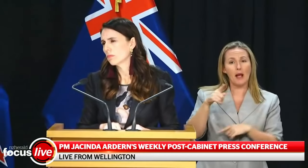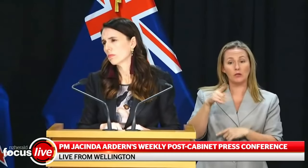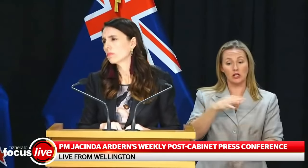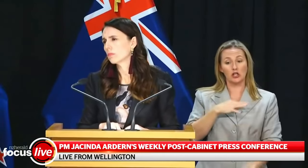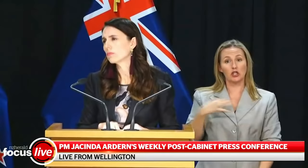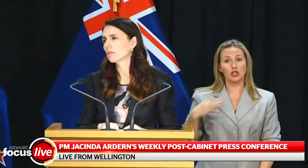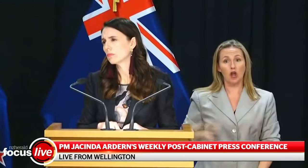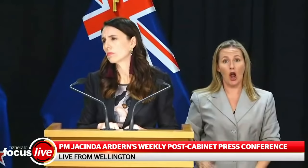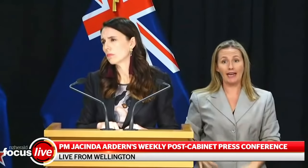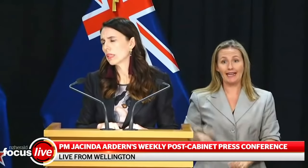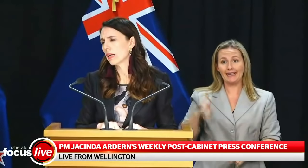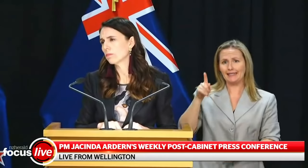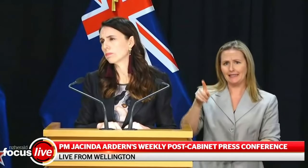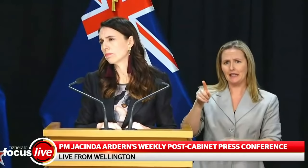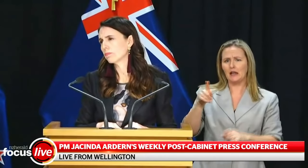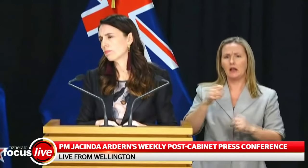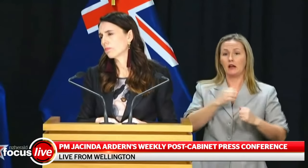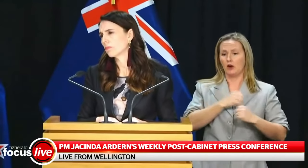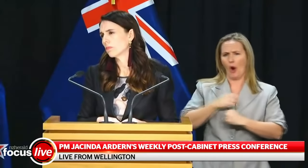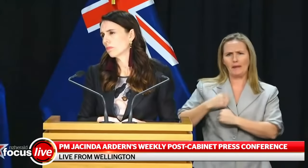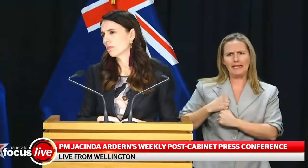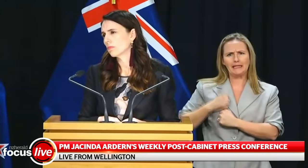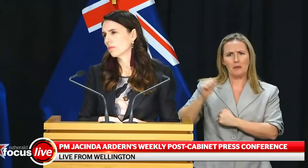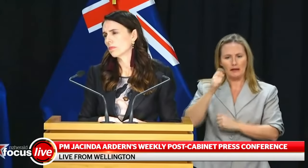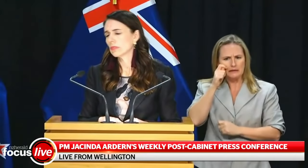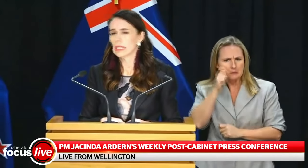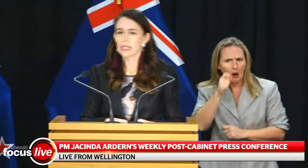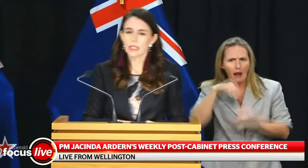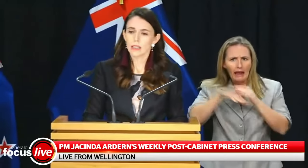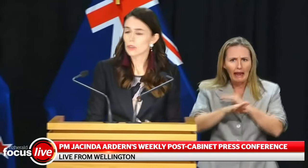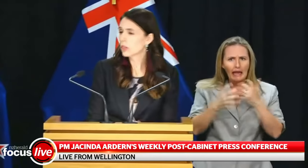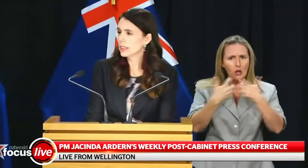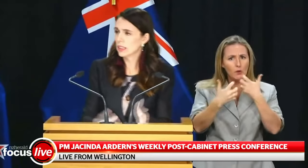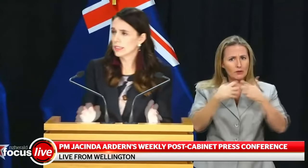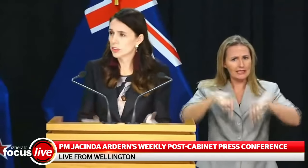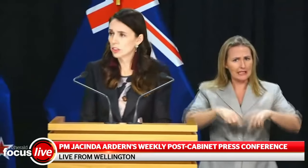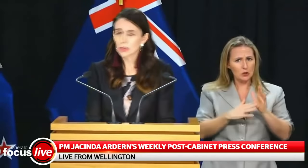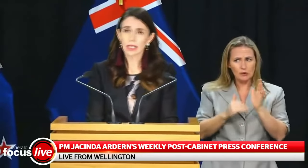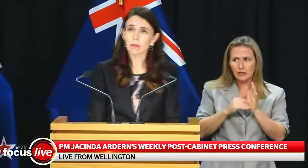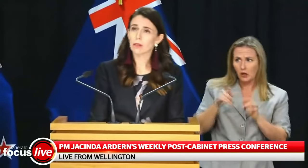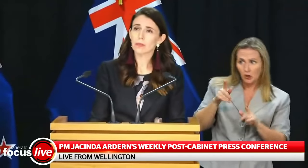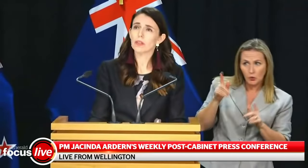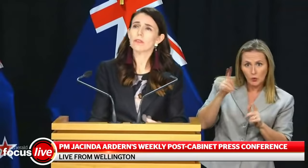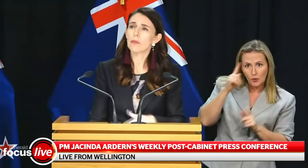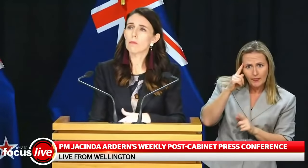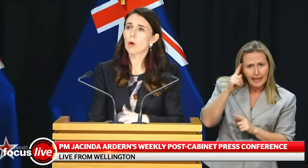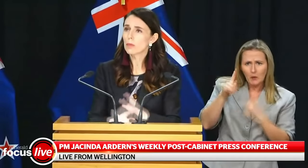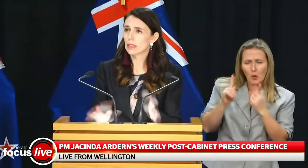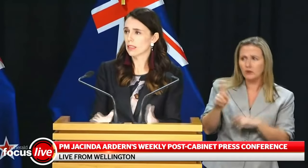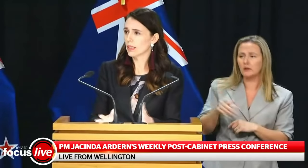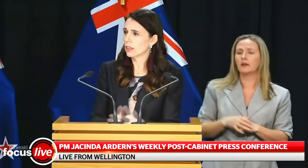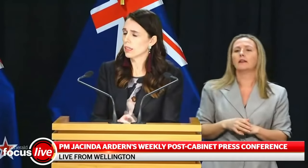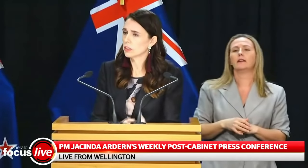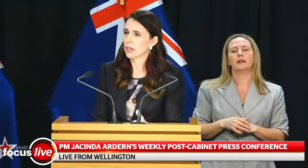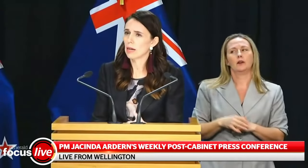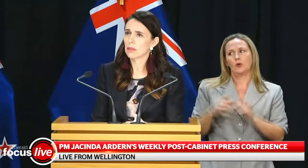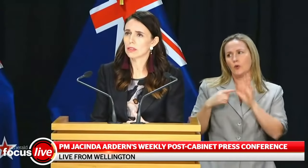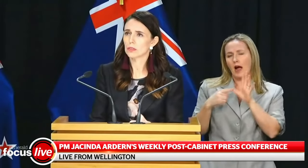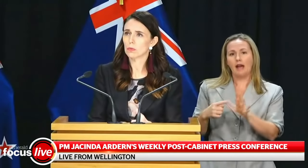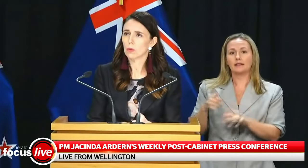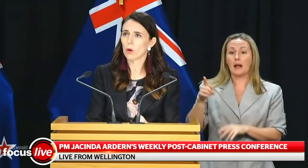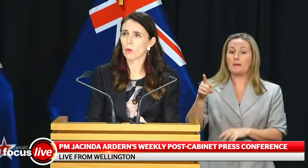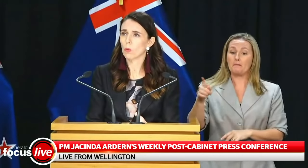infiltrating universities. Yeah. Are you aware of it? What are your thoughts on it? Look, as a general statement, from the moment that I took